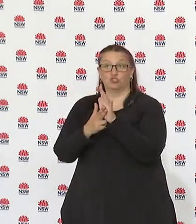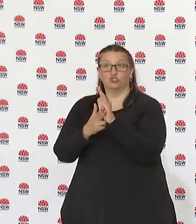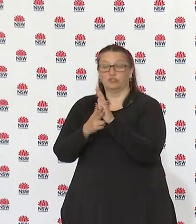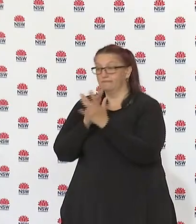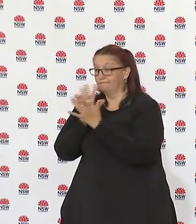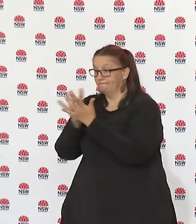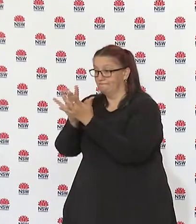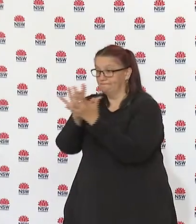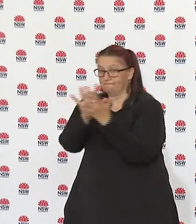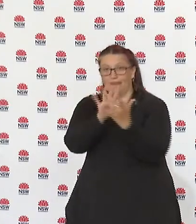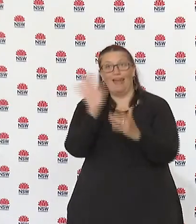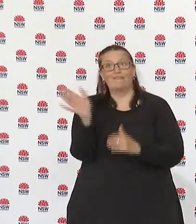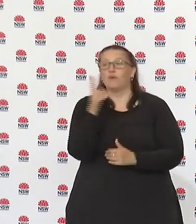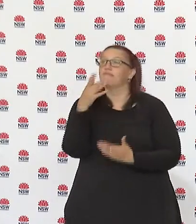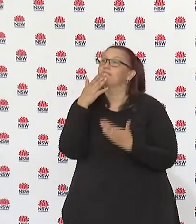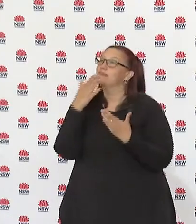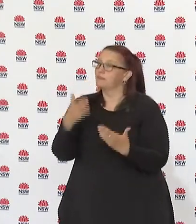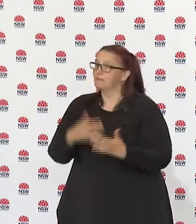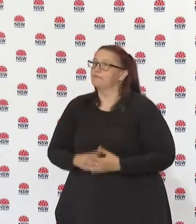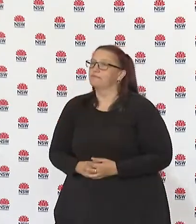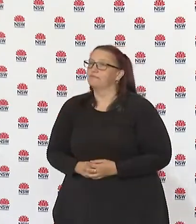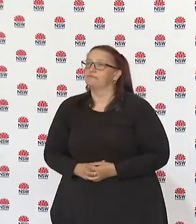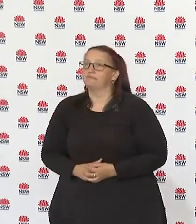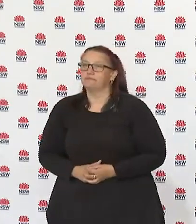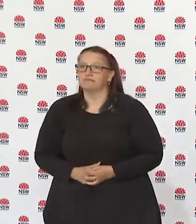continues. Thank you very much.